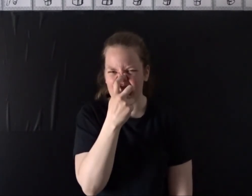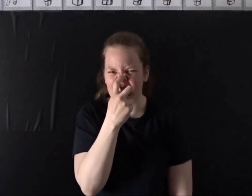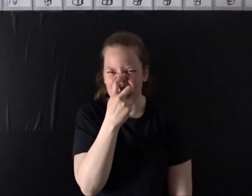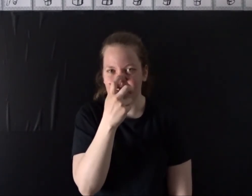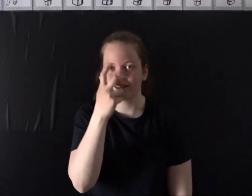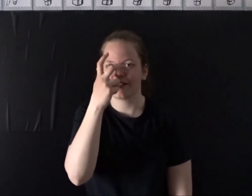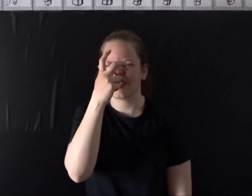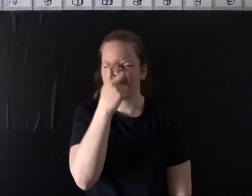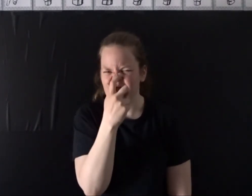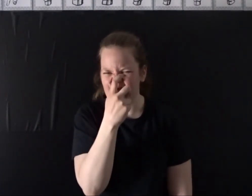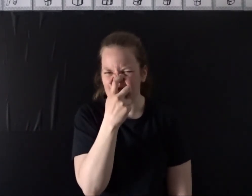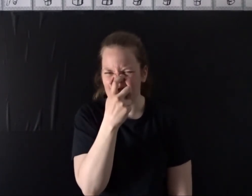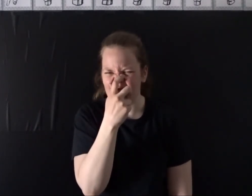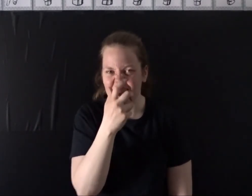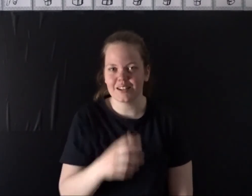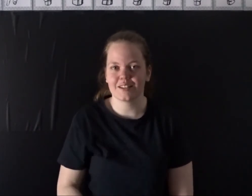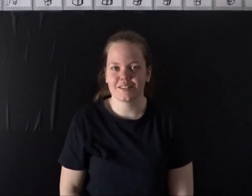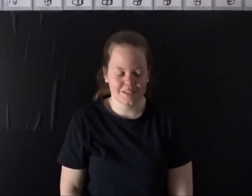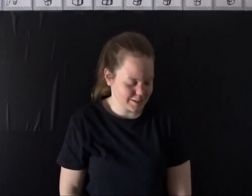Mad. Mad.